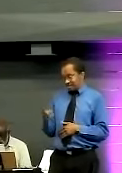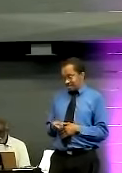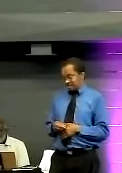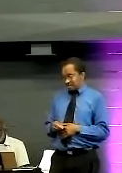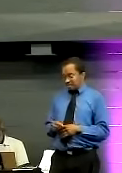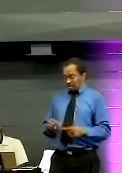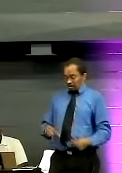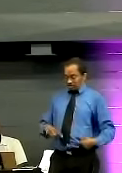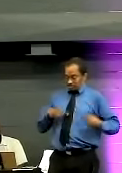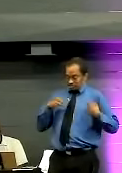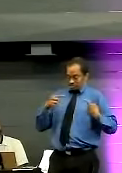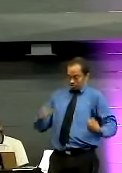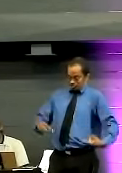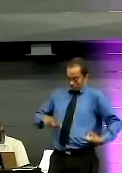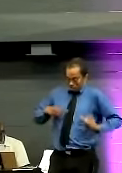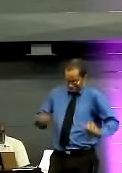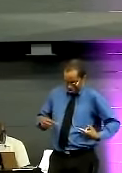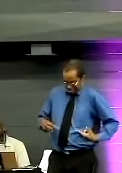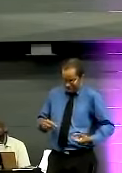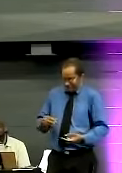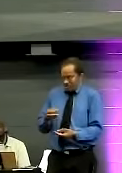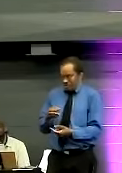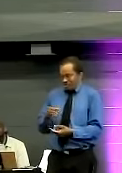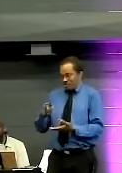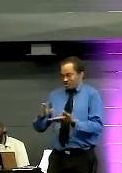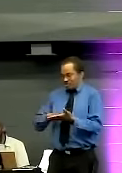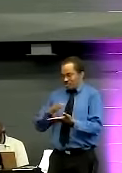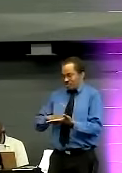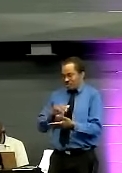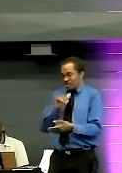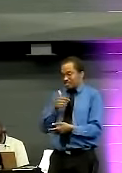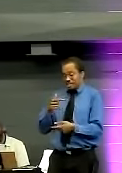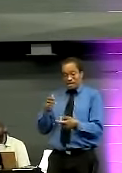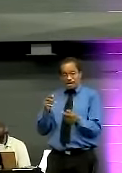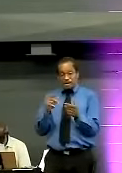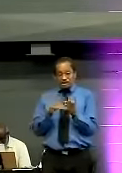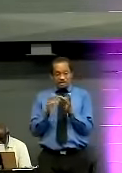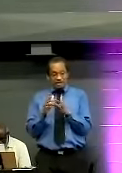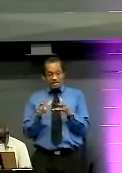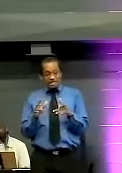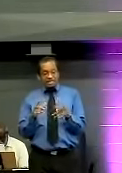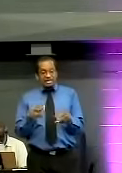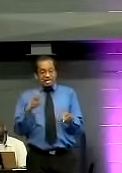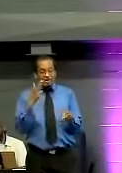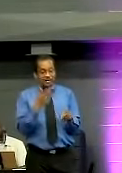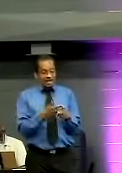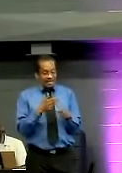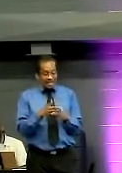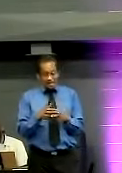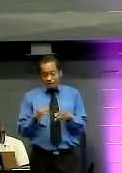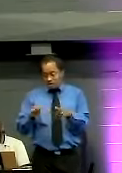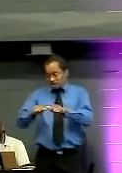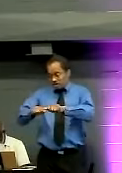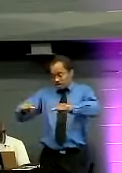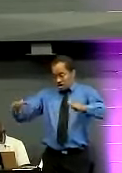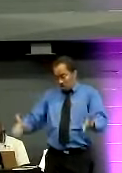wrestling with unforgiveness. This ain't about coming to Jesus. This is about laying that name on the altar. There's